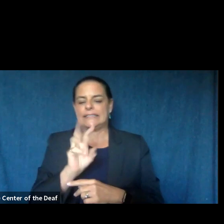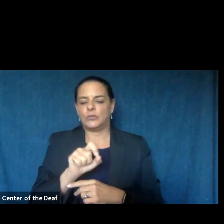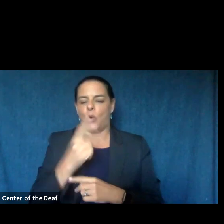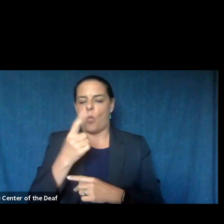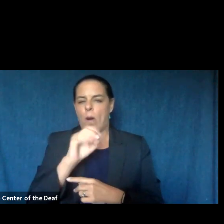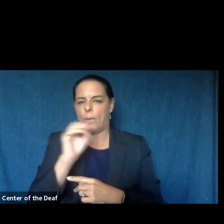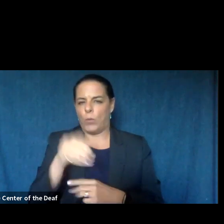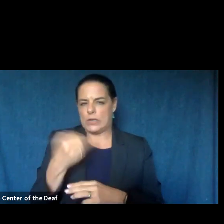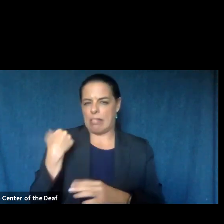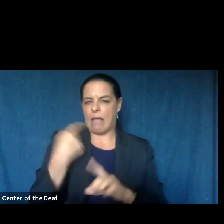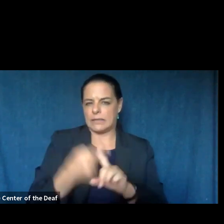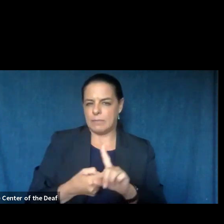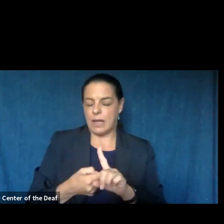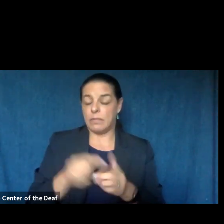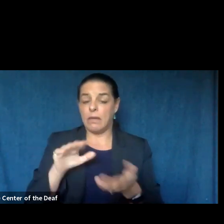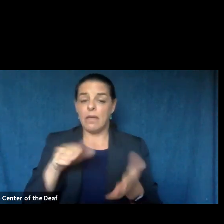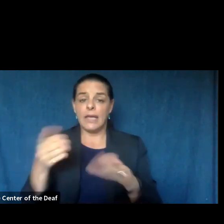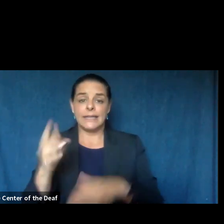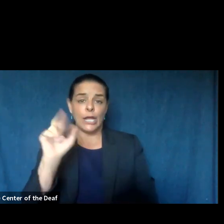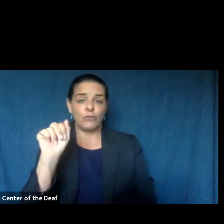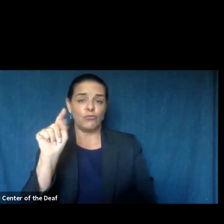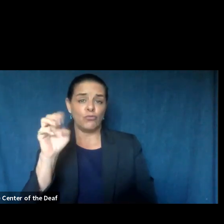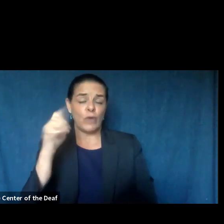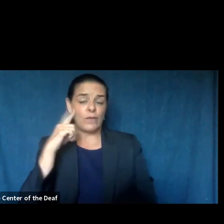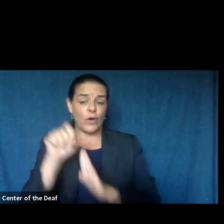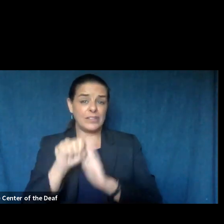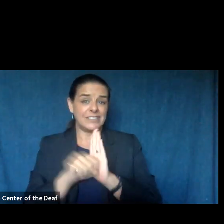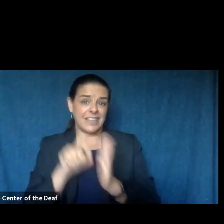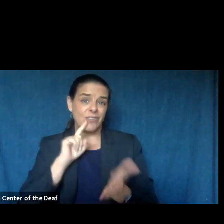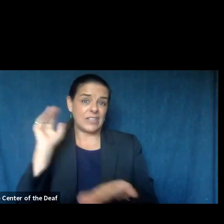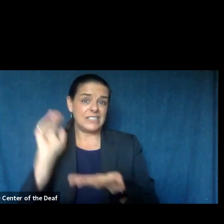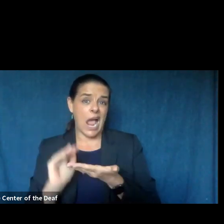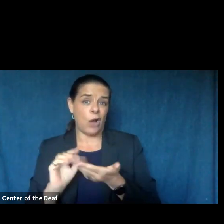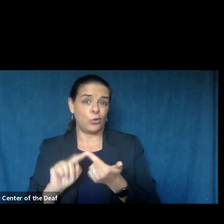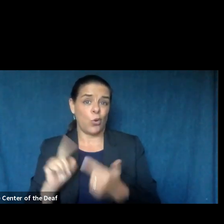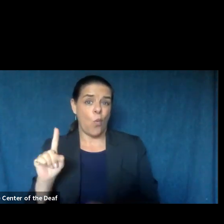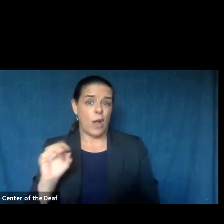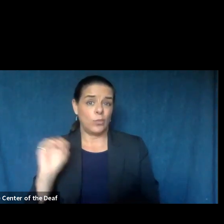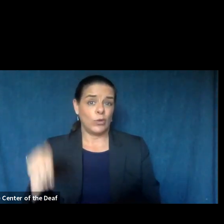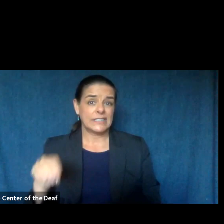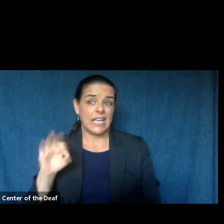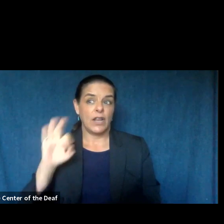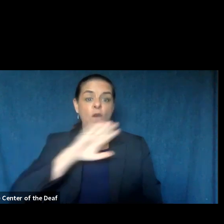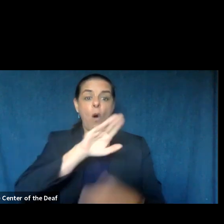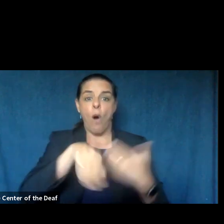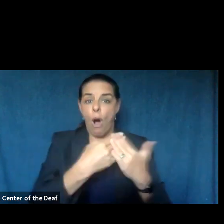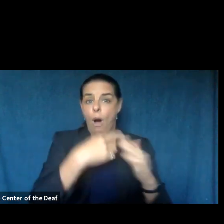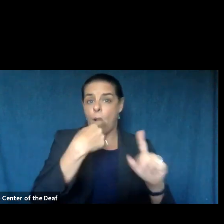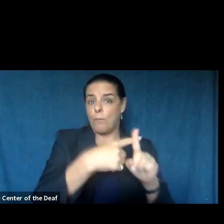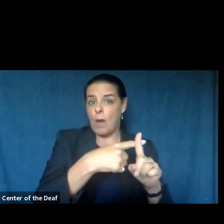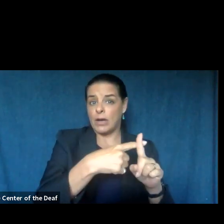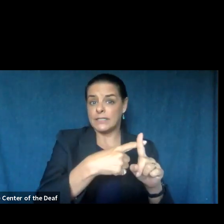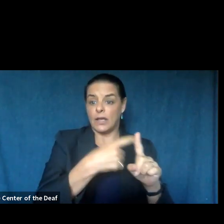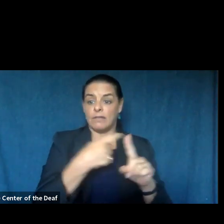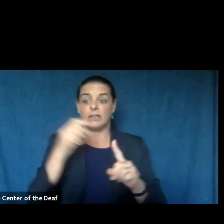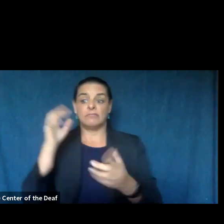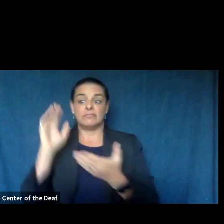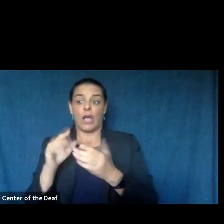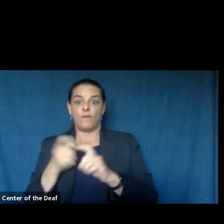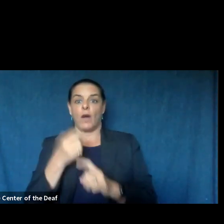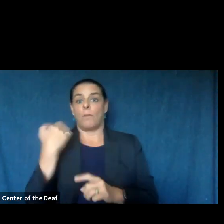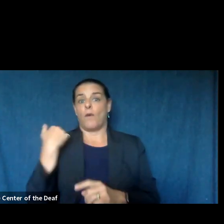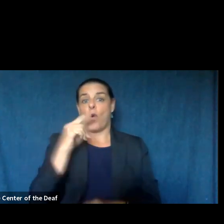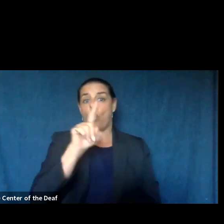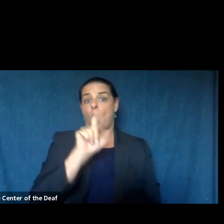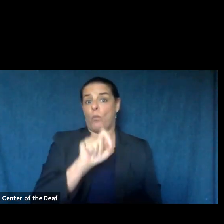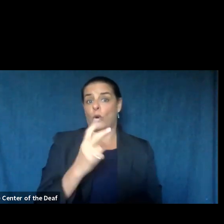ago. The death rate overall in the state, though, is down to 1% of overall positive tests, down from 1.2%. Over the